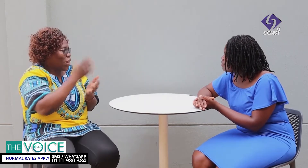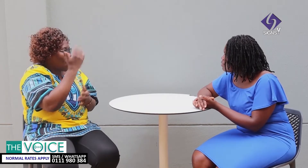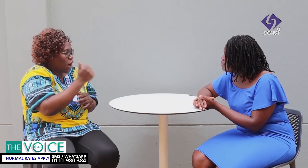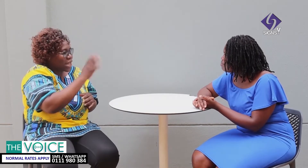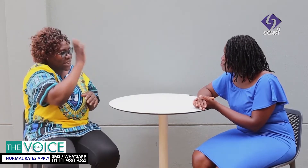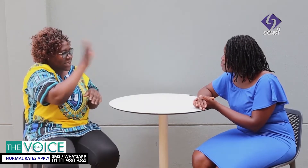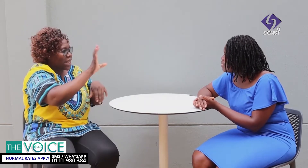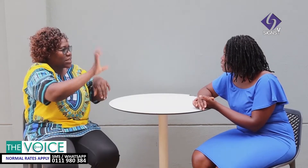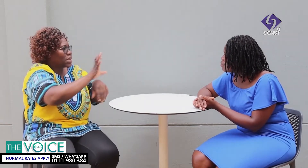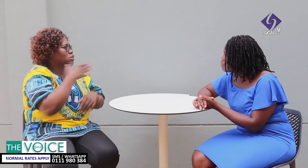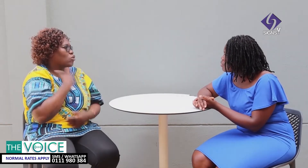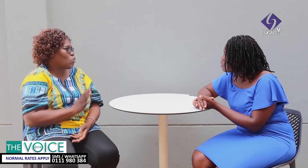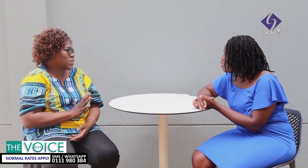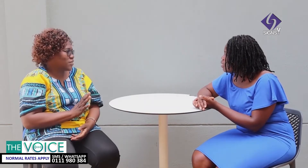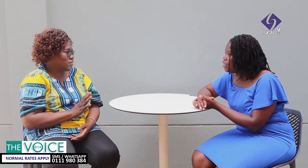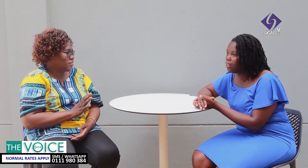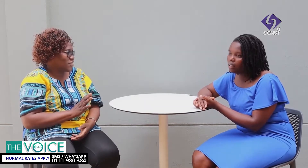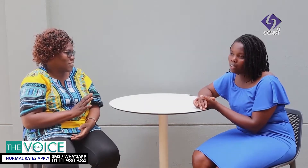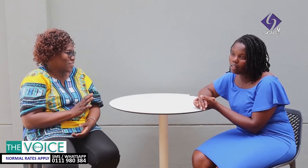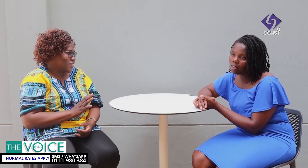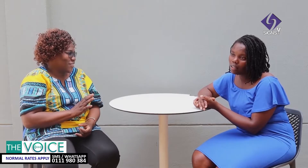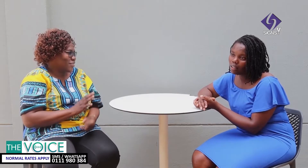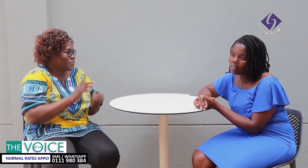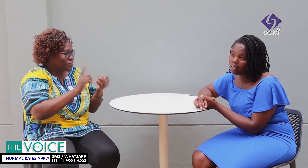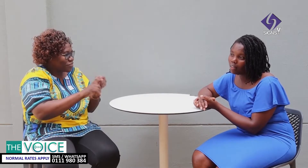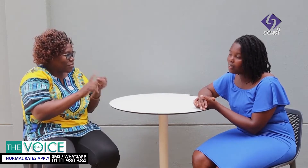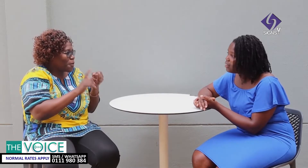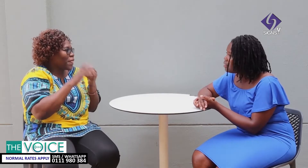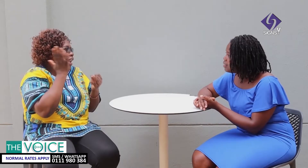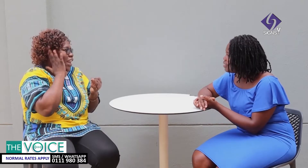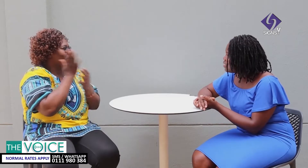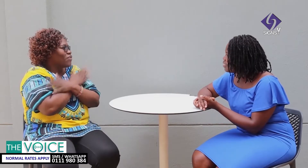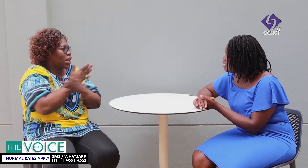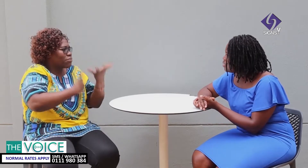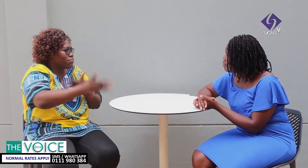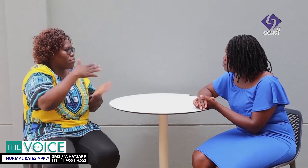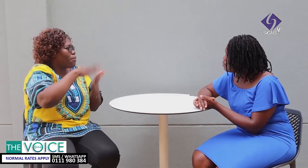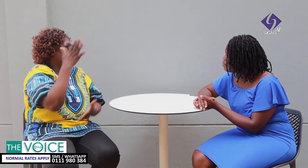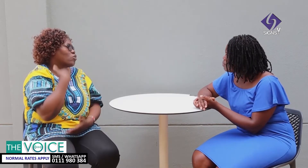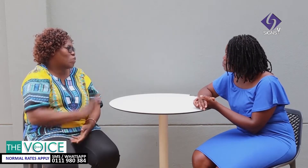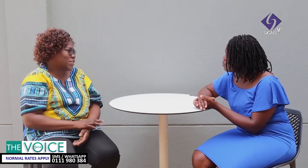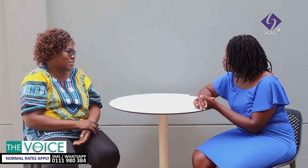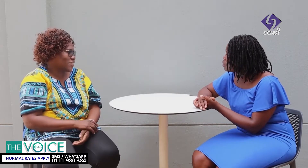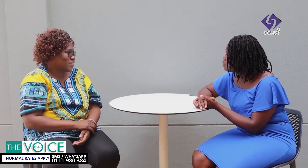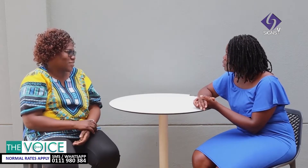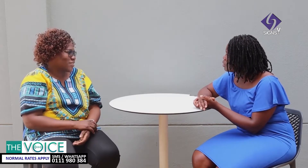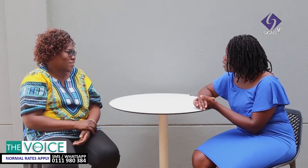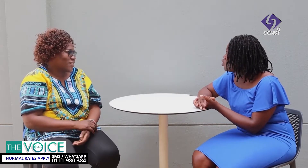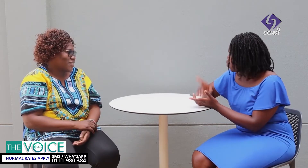mine. They didn't want you to interact with your deaf friends? No. They didn't want me to interact with the deaf community. So if